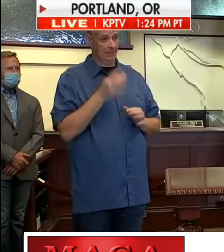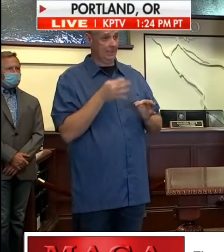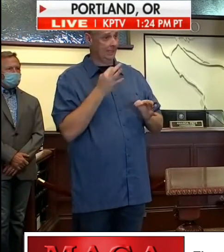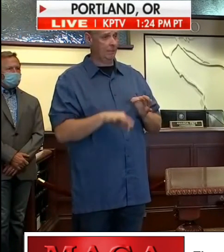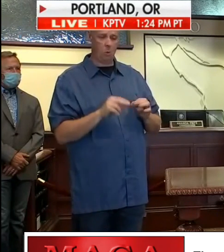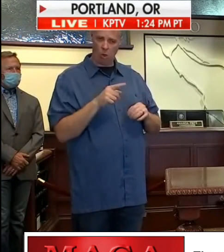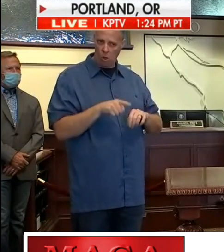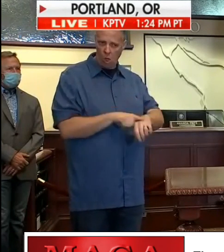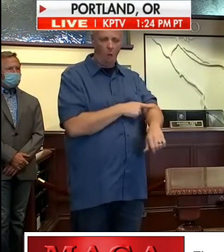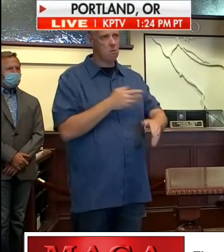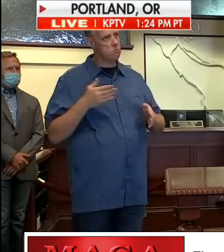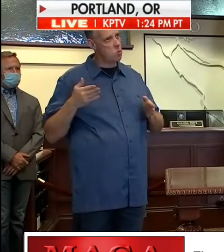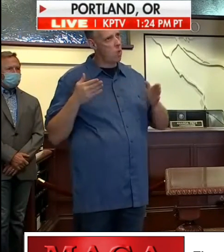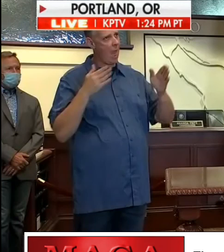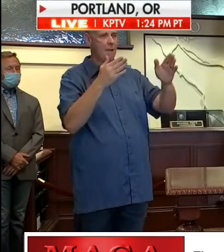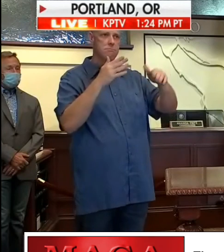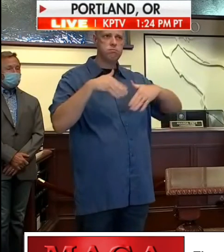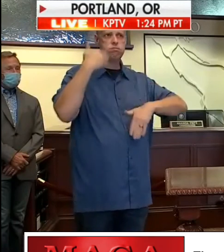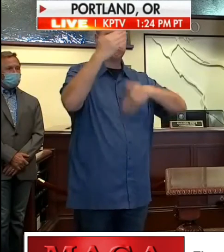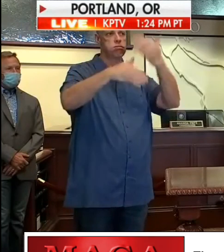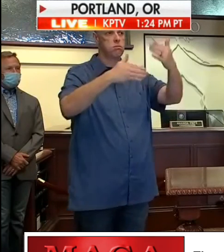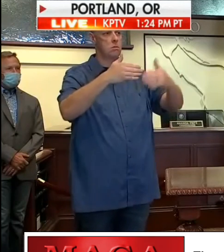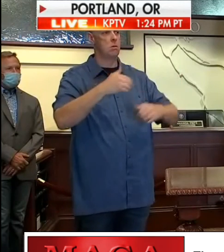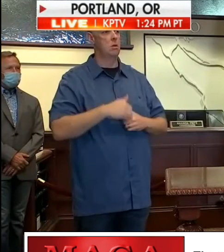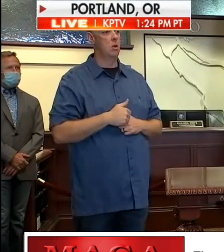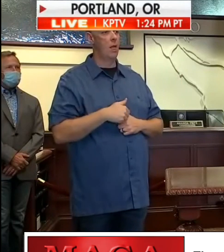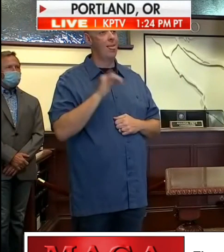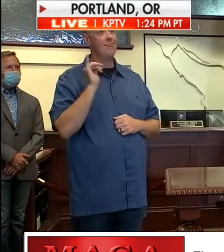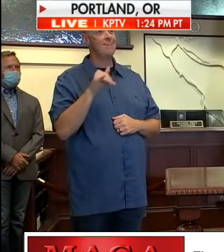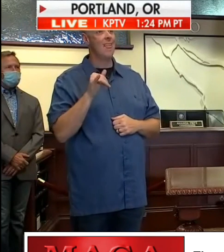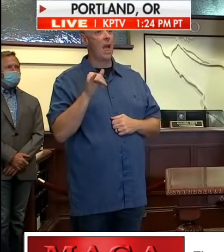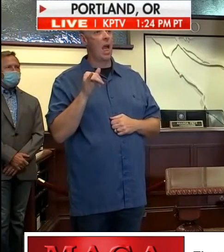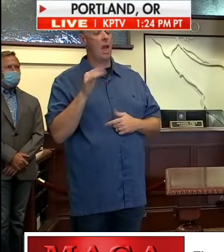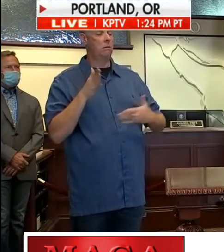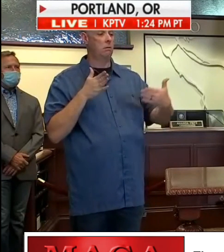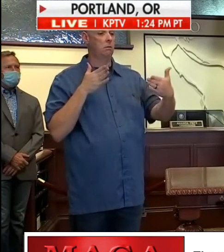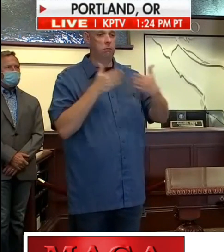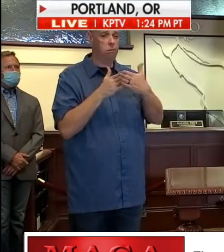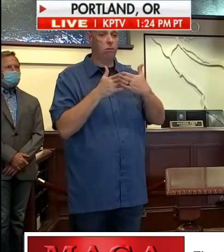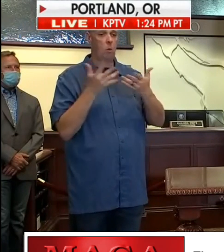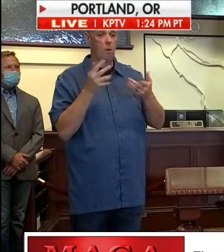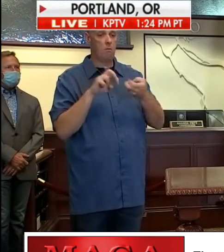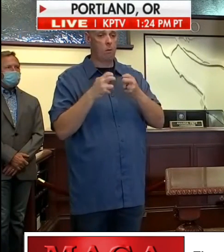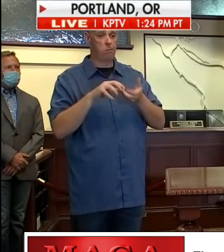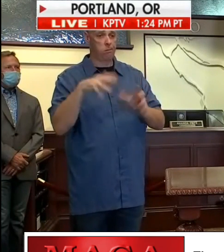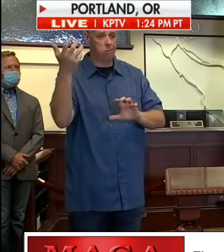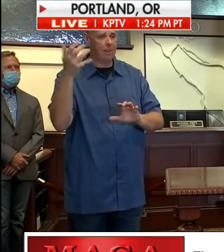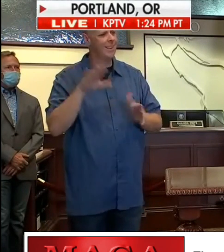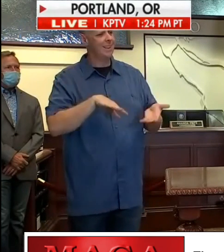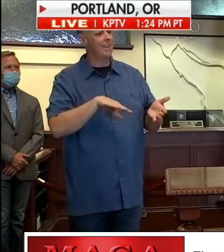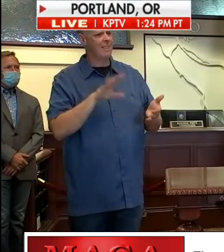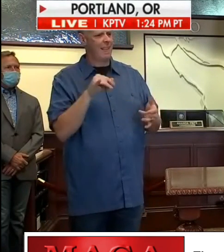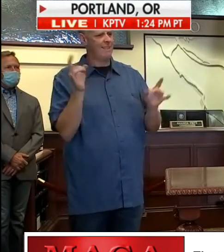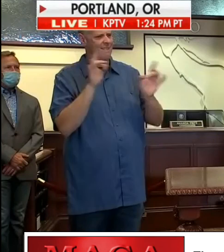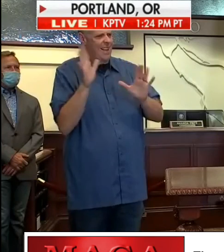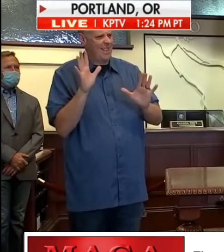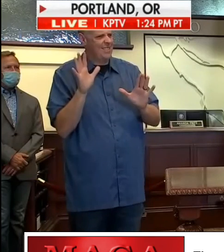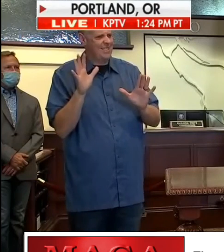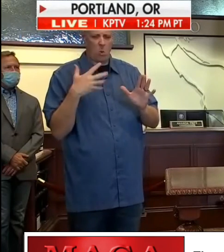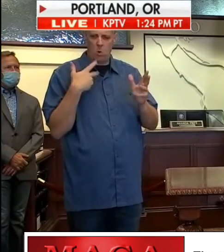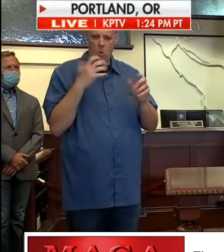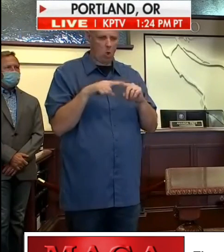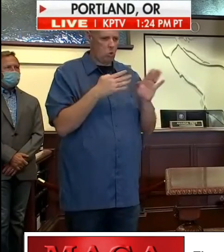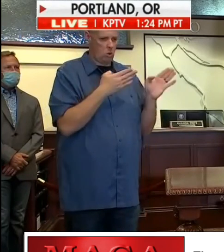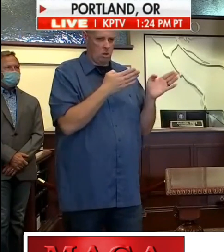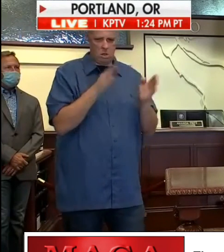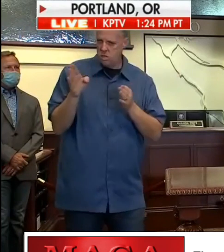of us, but we know that the dead end is violence. That is a dead end street. We don't want to be in that